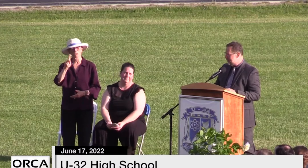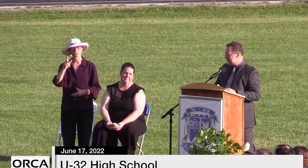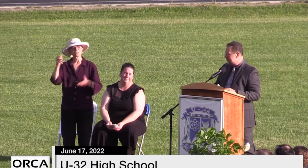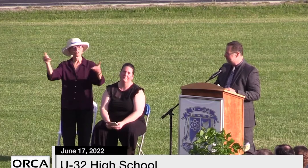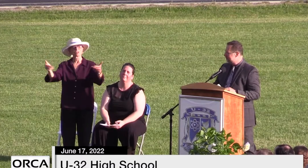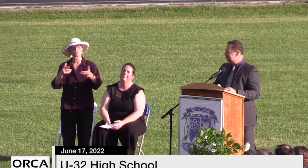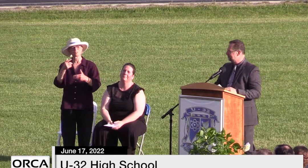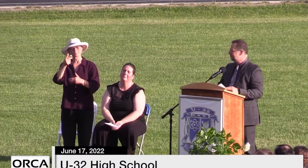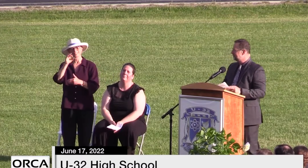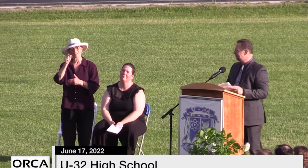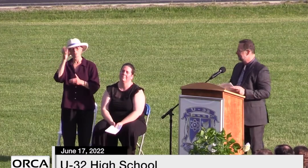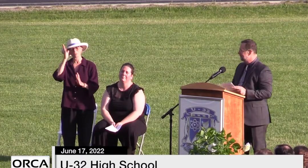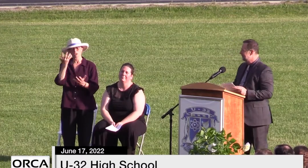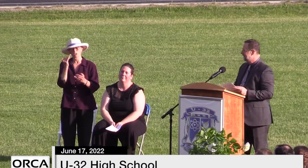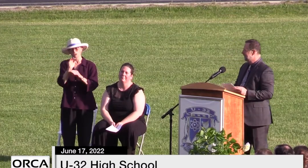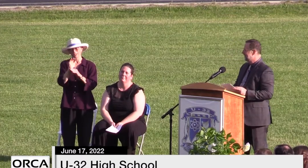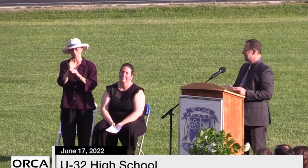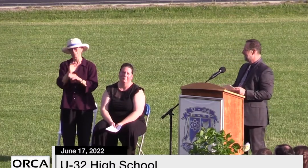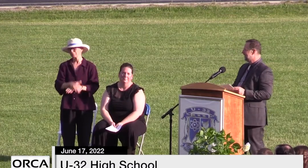this evening.